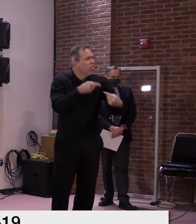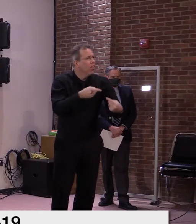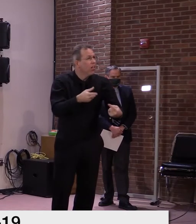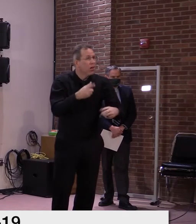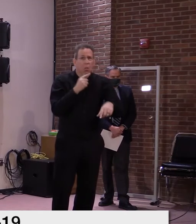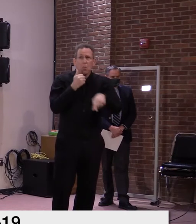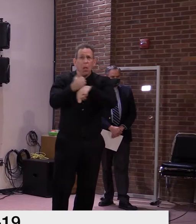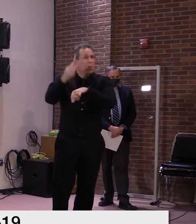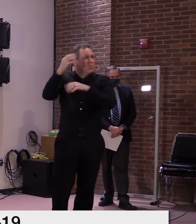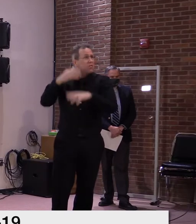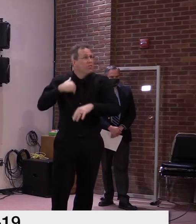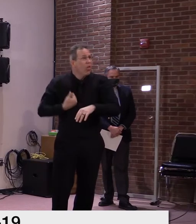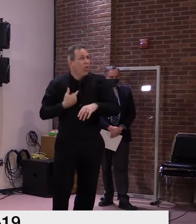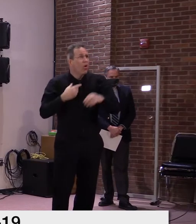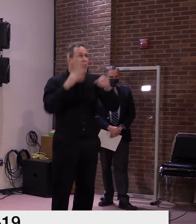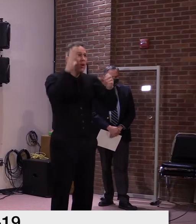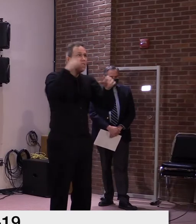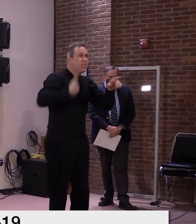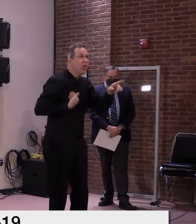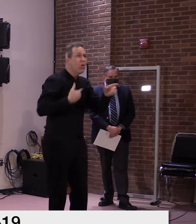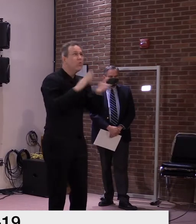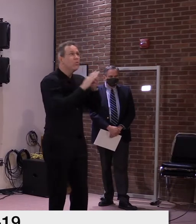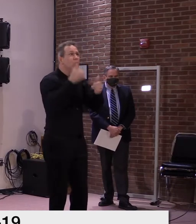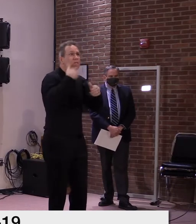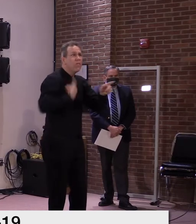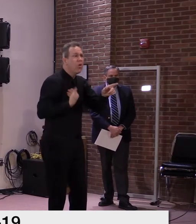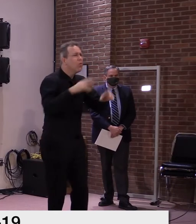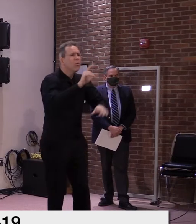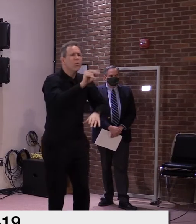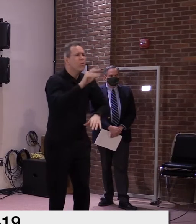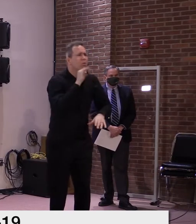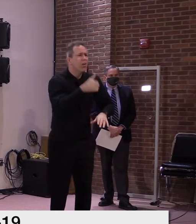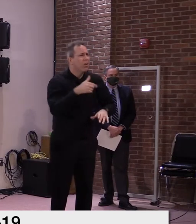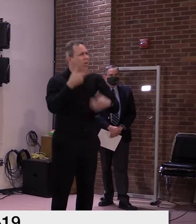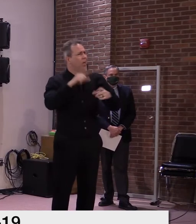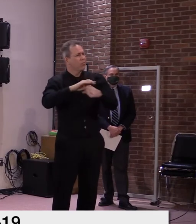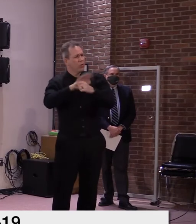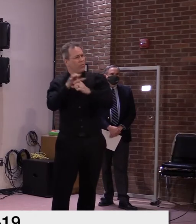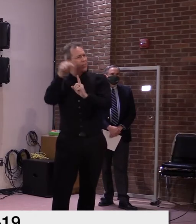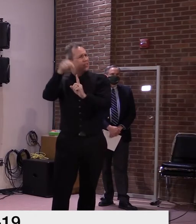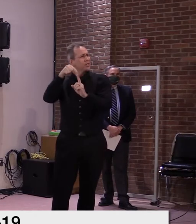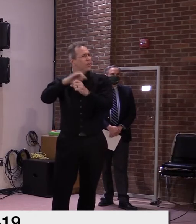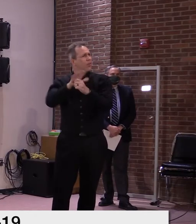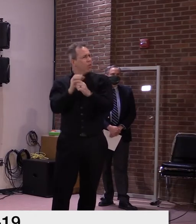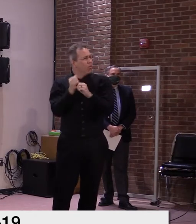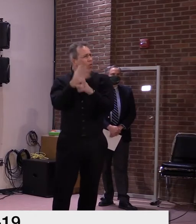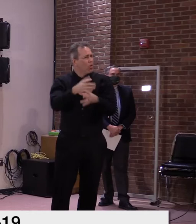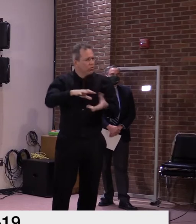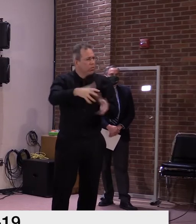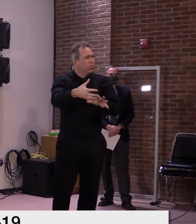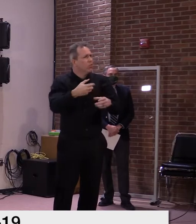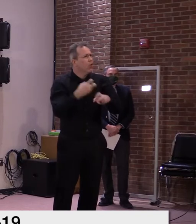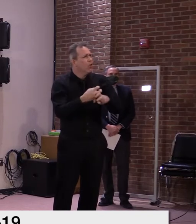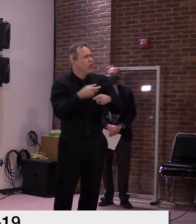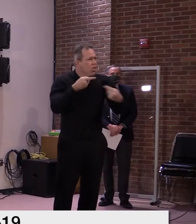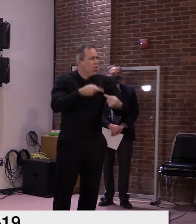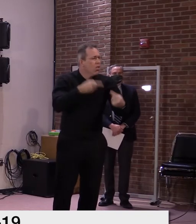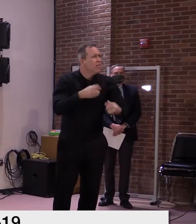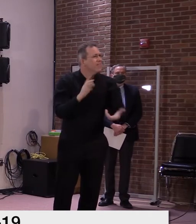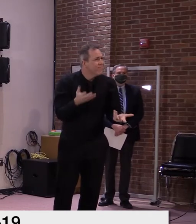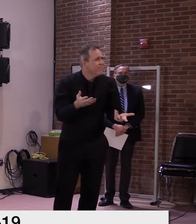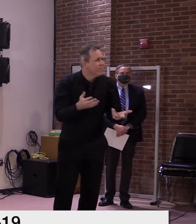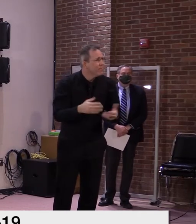or kids. The pandemic has put a tremendous strain on everyone, and I know they're doing their very